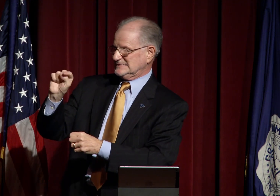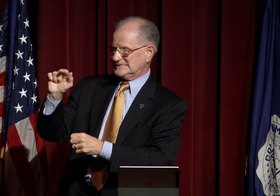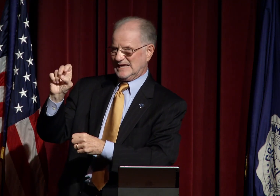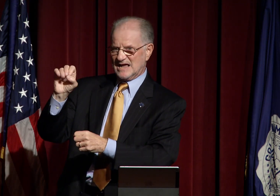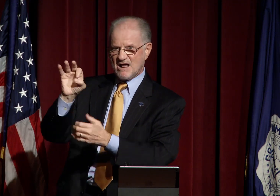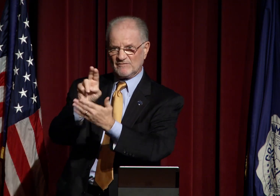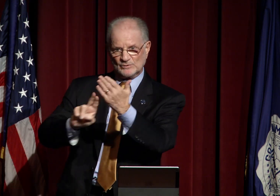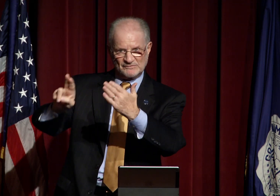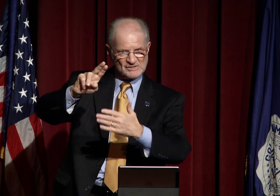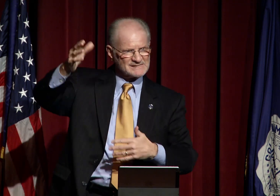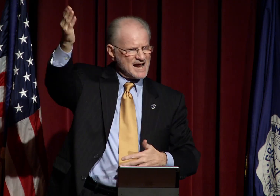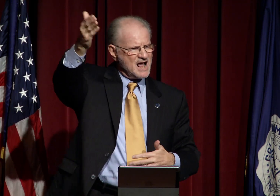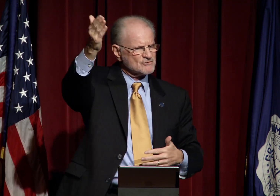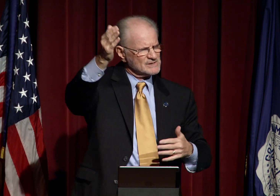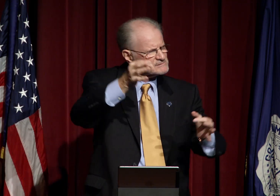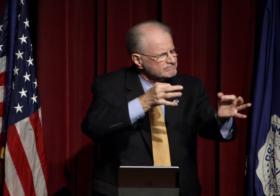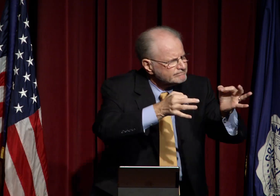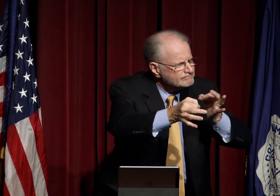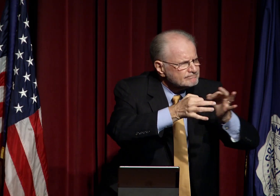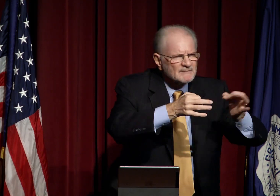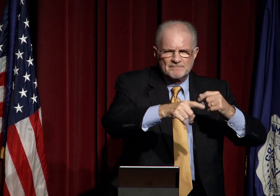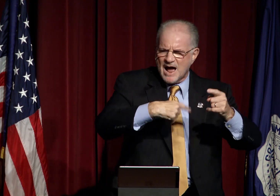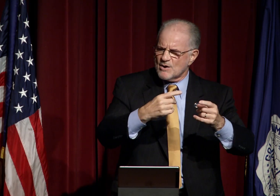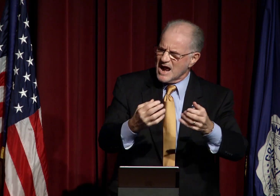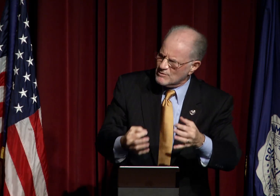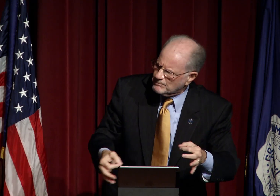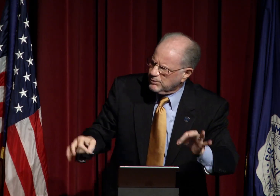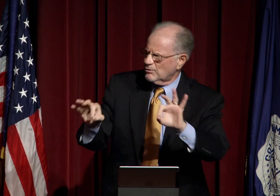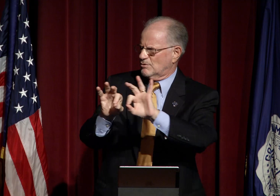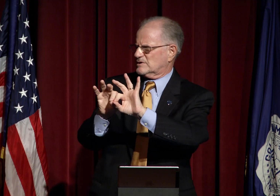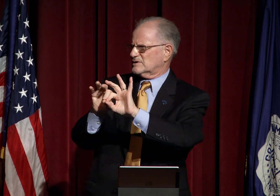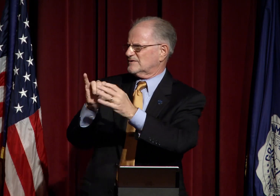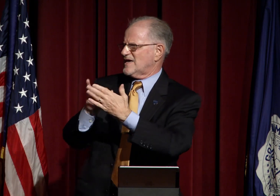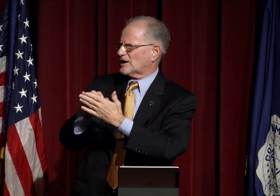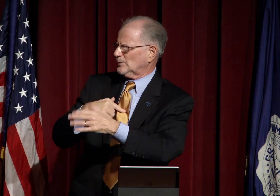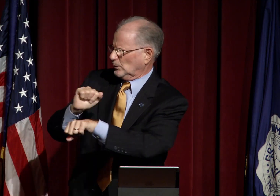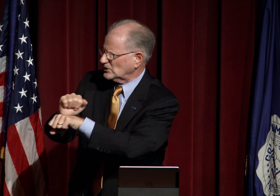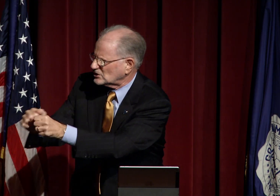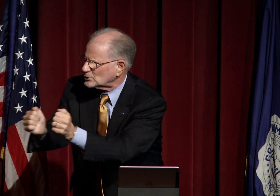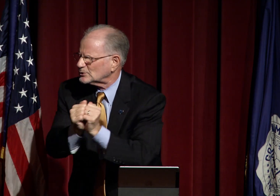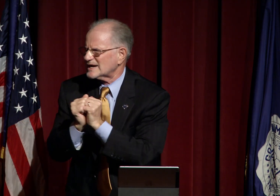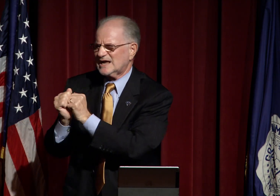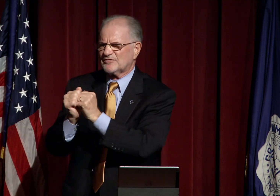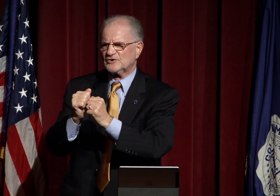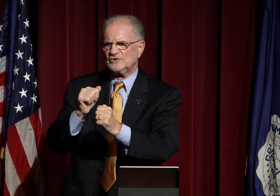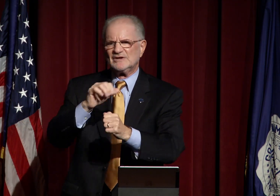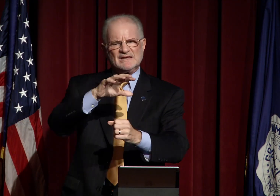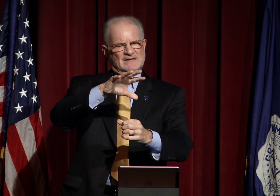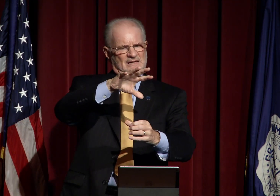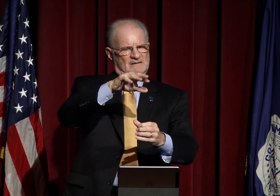Last spring, in my State of the University address, I spoke at length about the importance of working